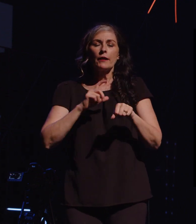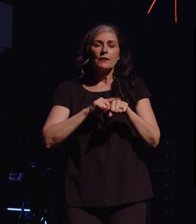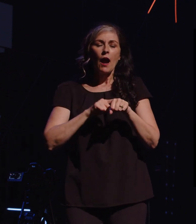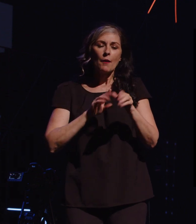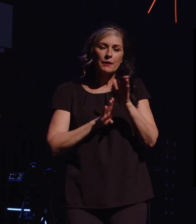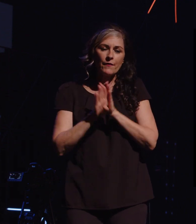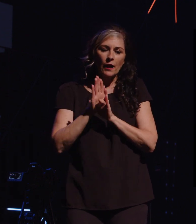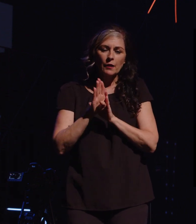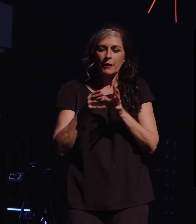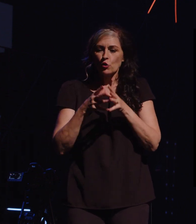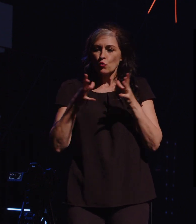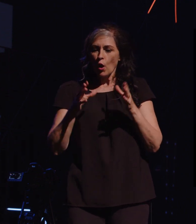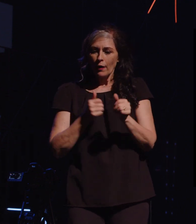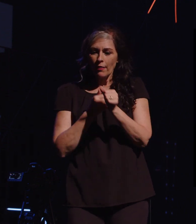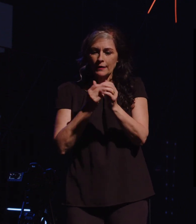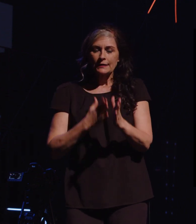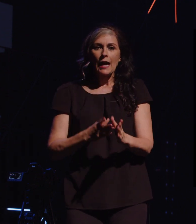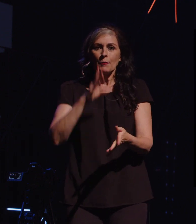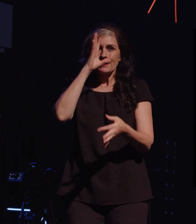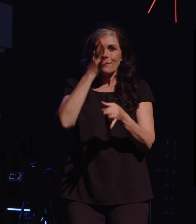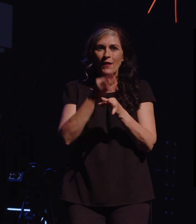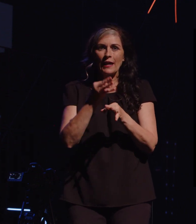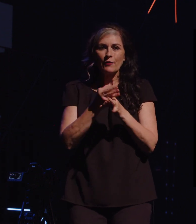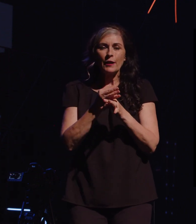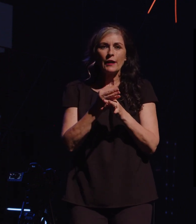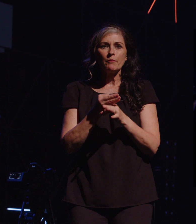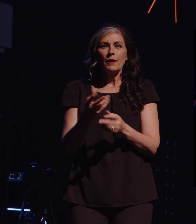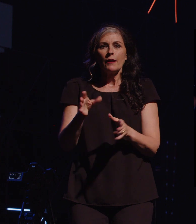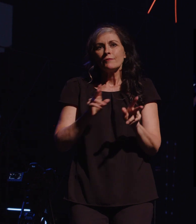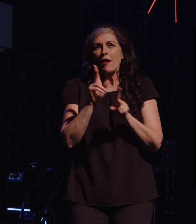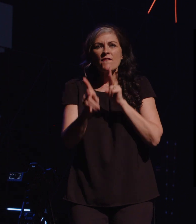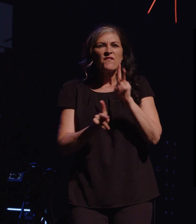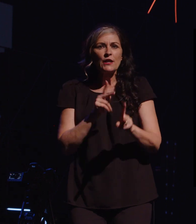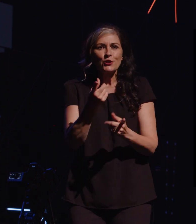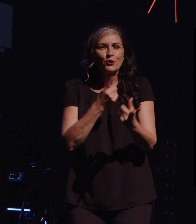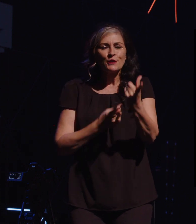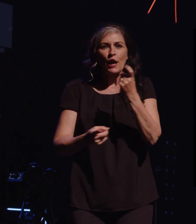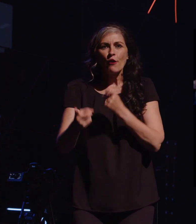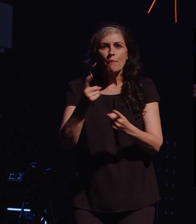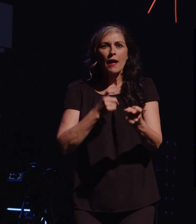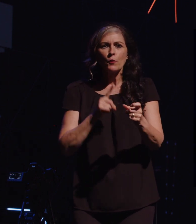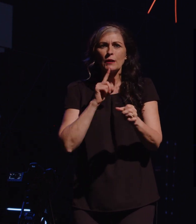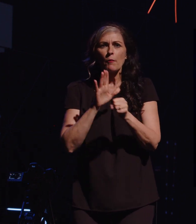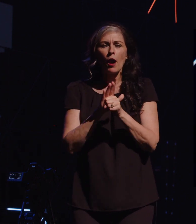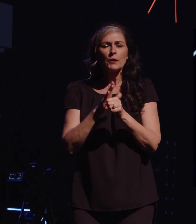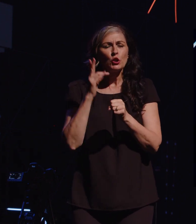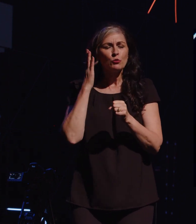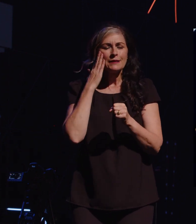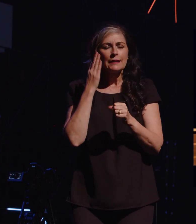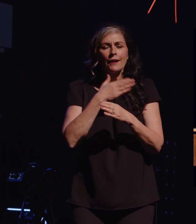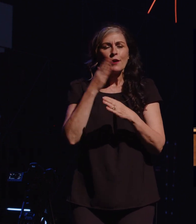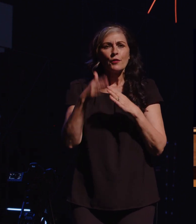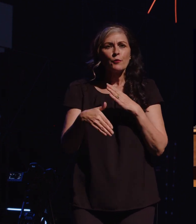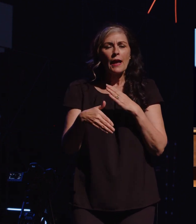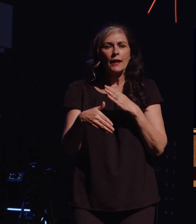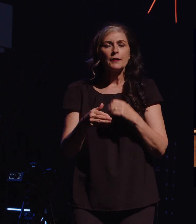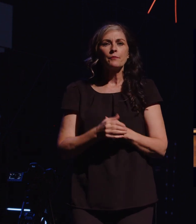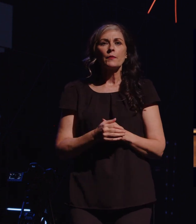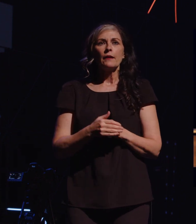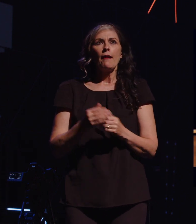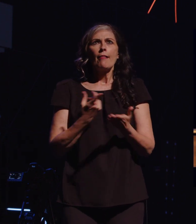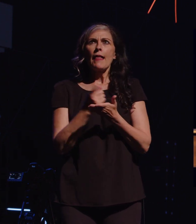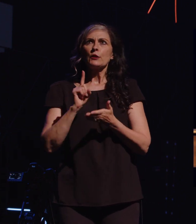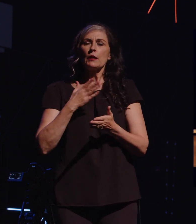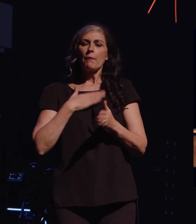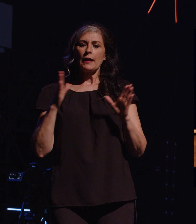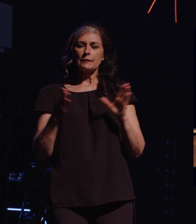disciples, making them faithful, becoming fishers of men, just like he promised, and we can see the end result. In my small group this last